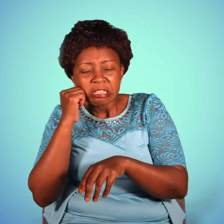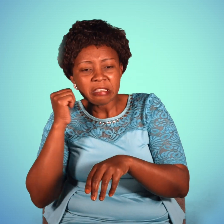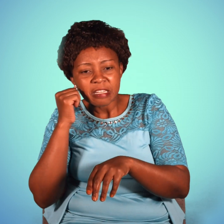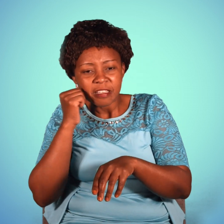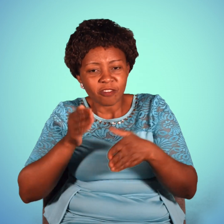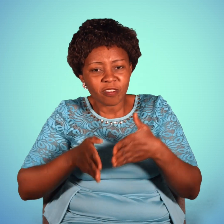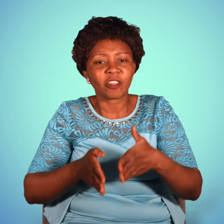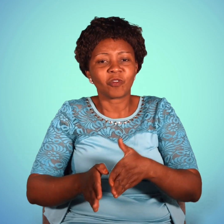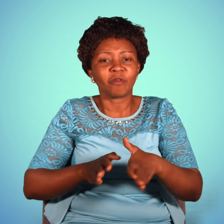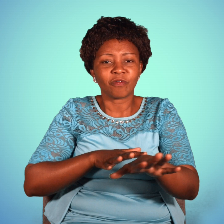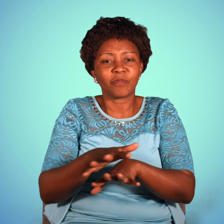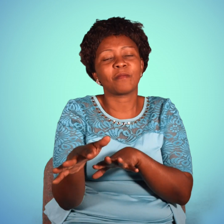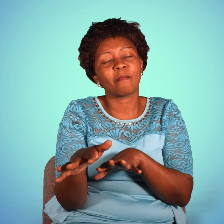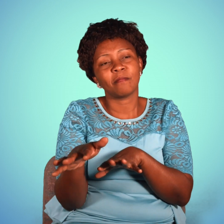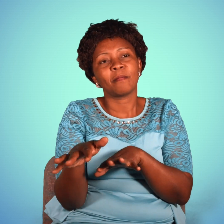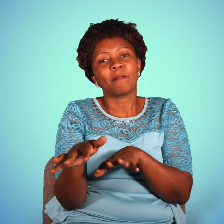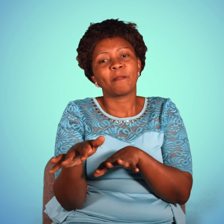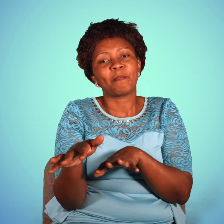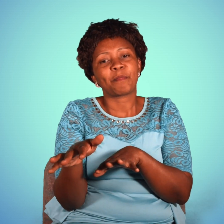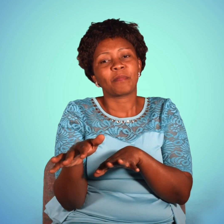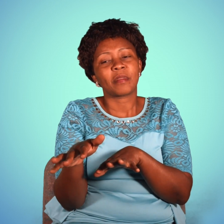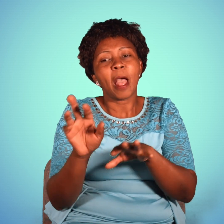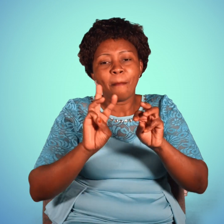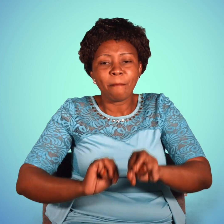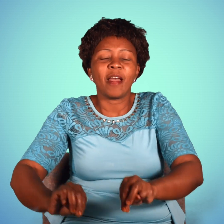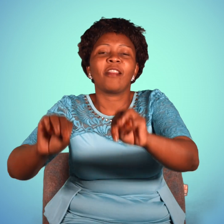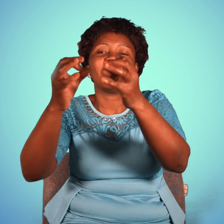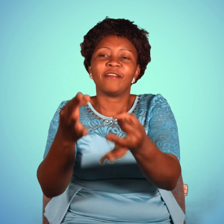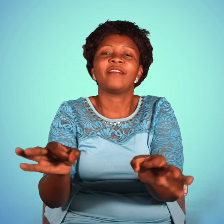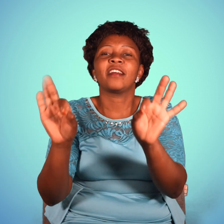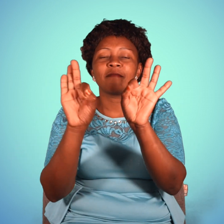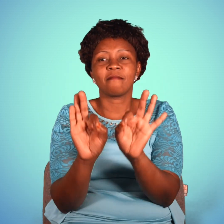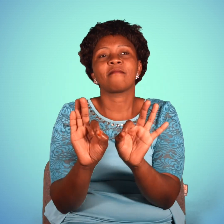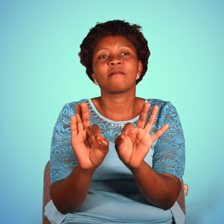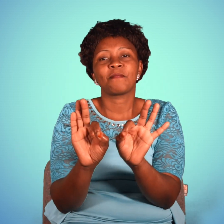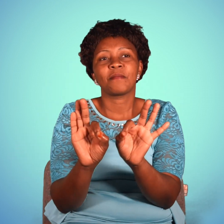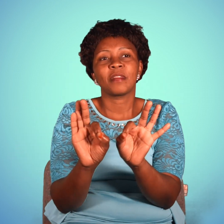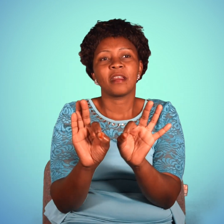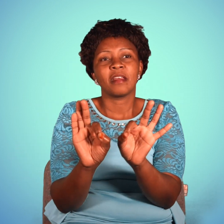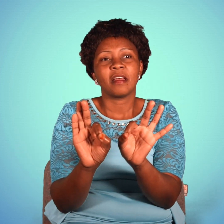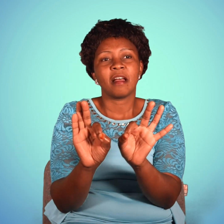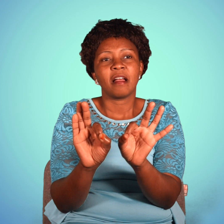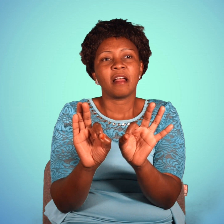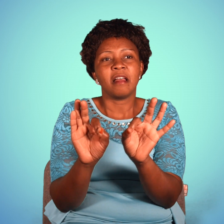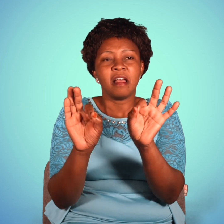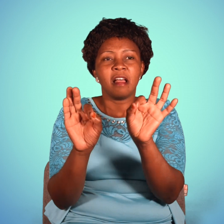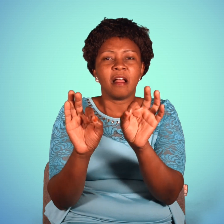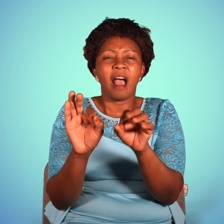and sexually transmitted diseases. This method is free. It has no harmful